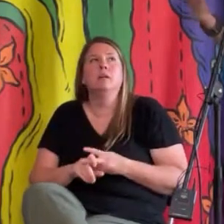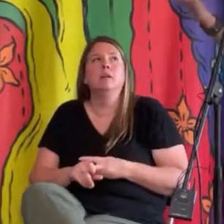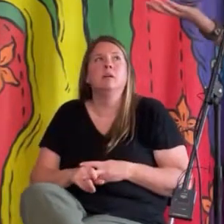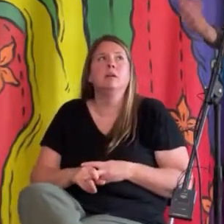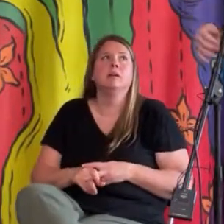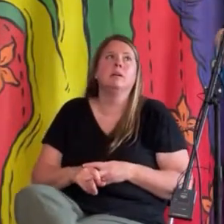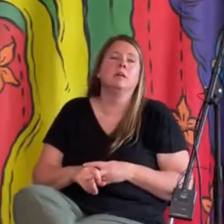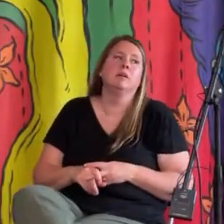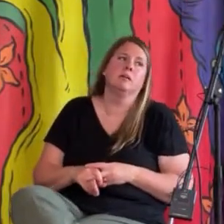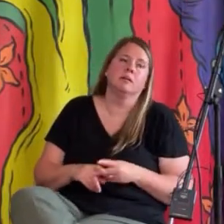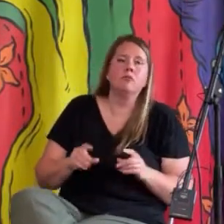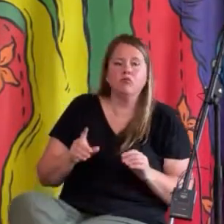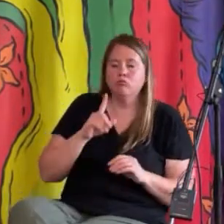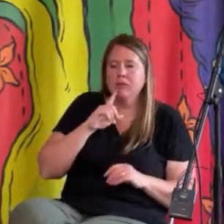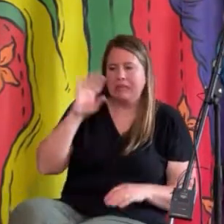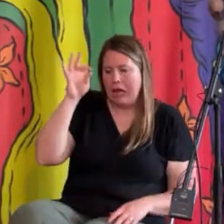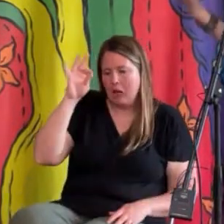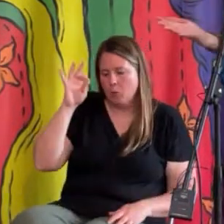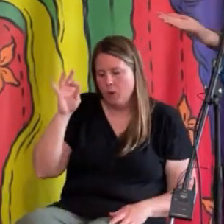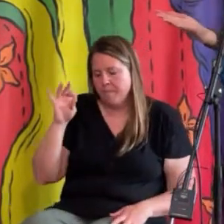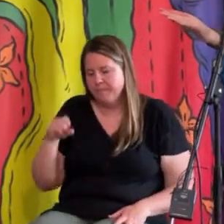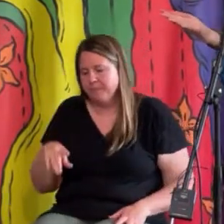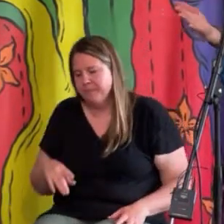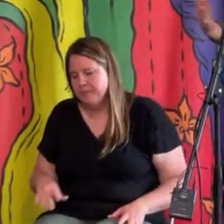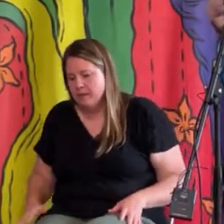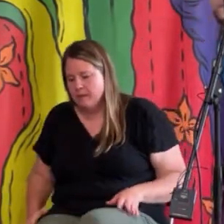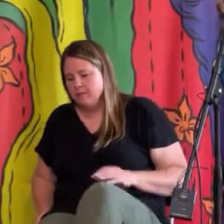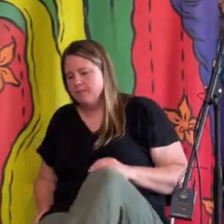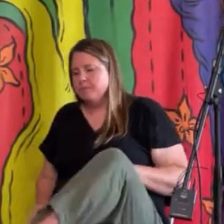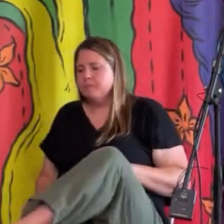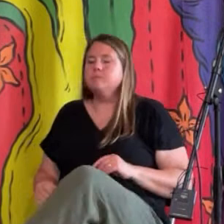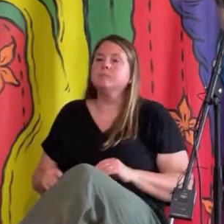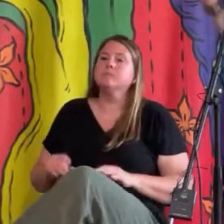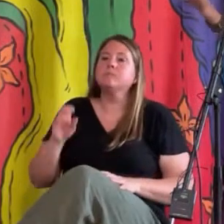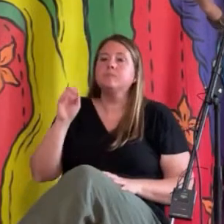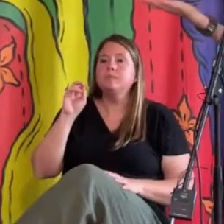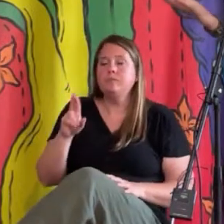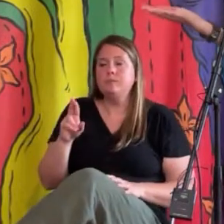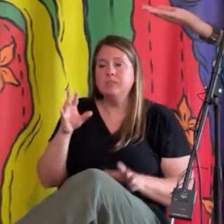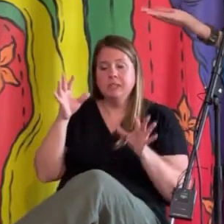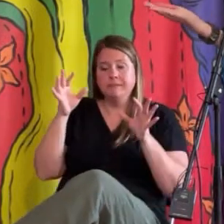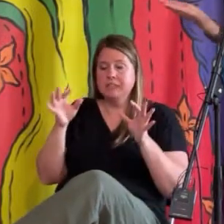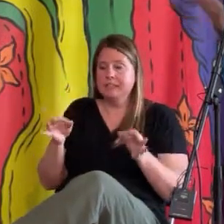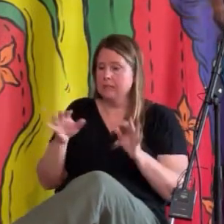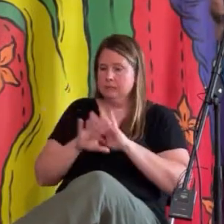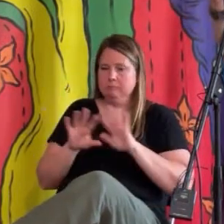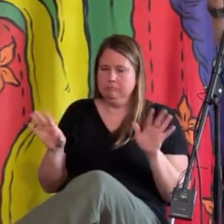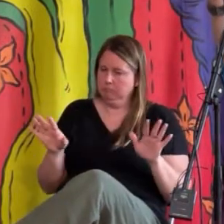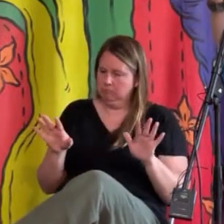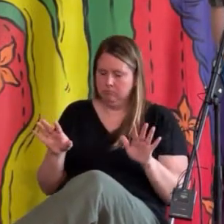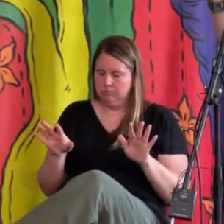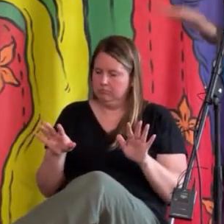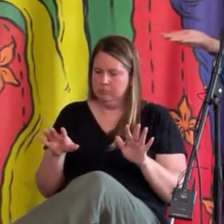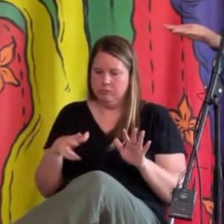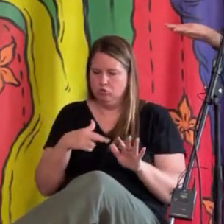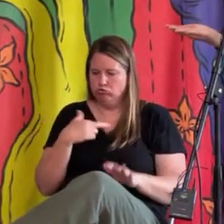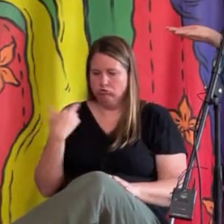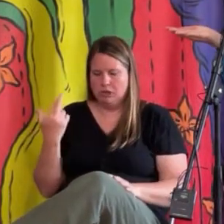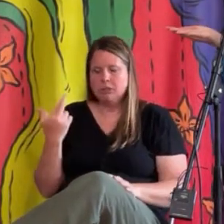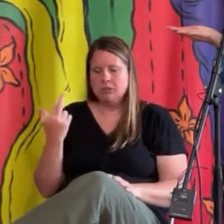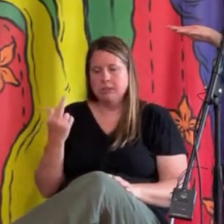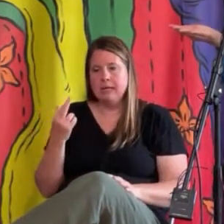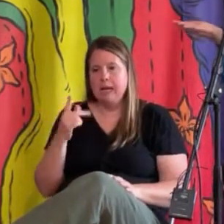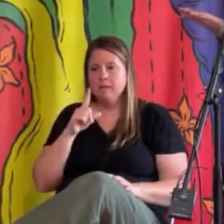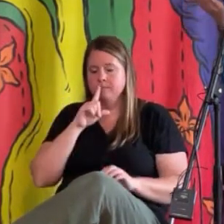I don't know more accurately. On the other hand, if you decide not to take that risk, and it does turn out to